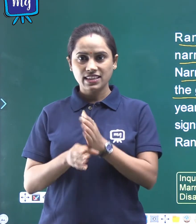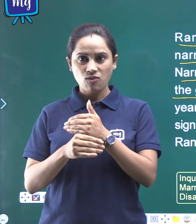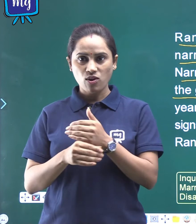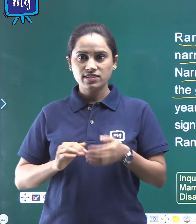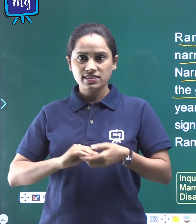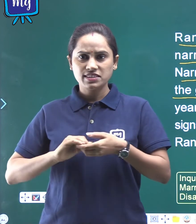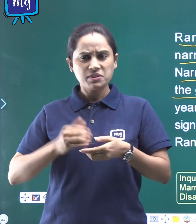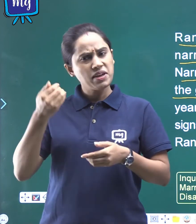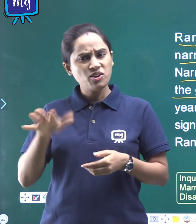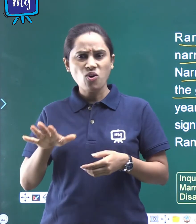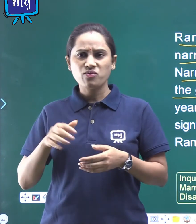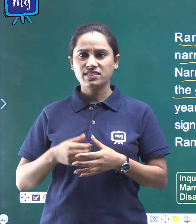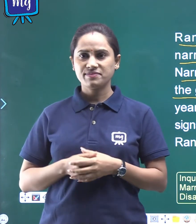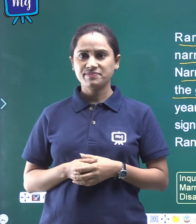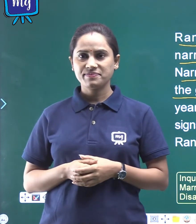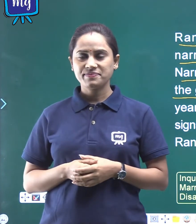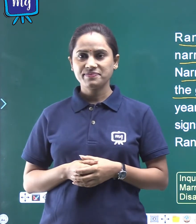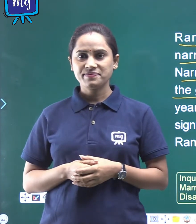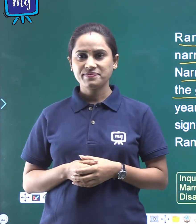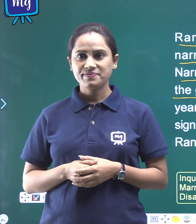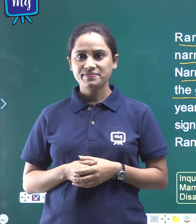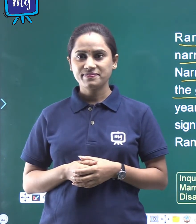was married off